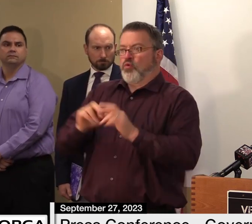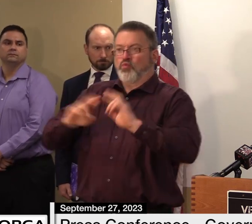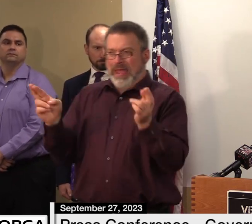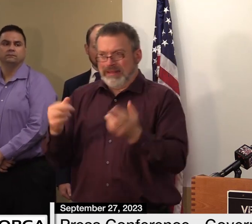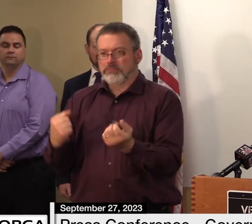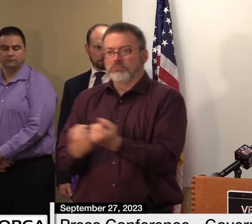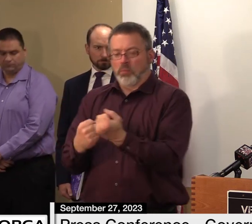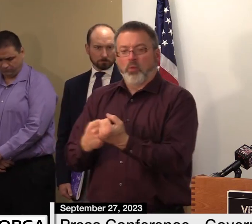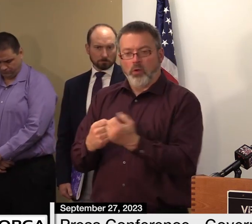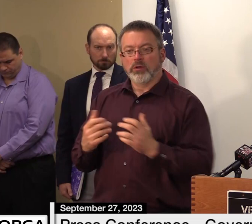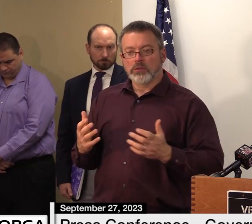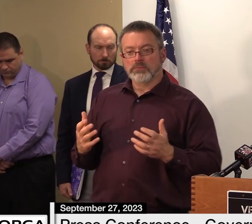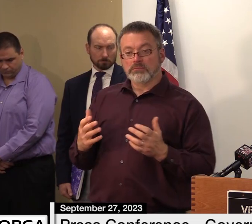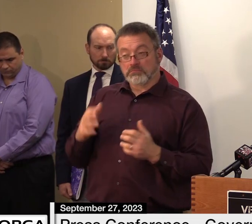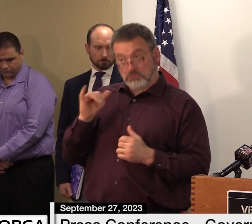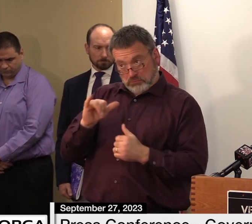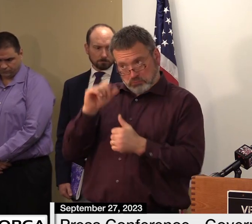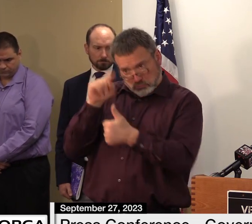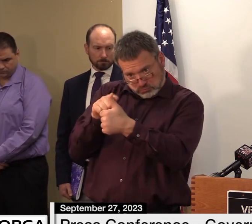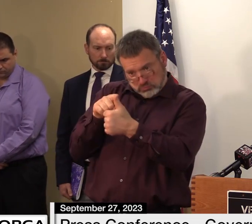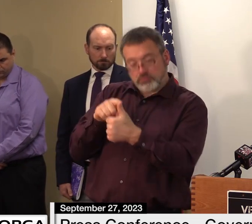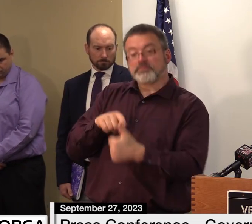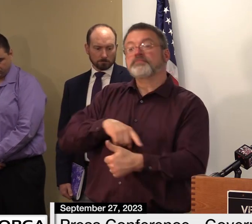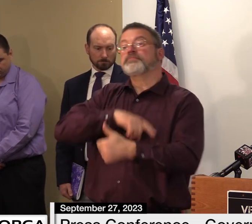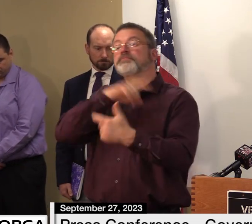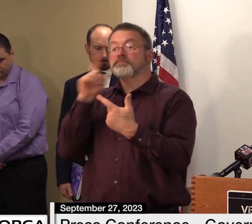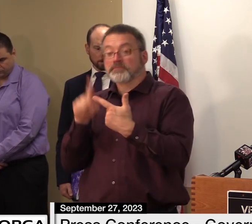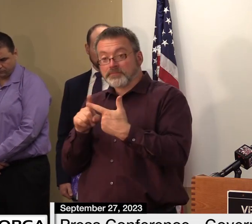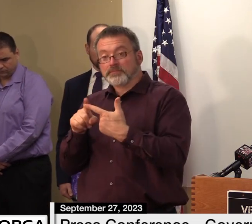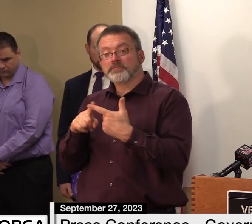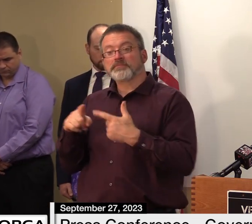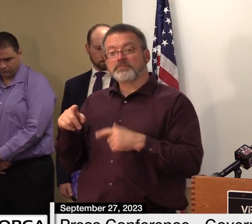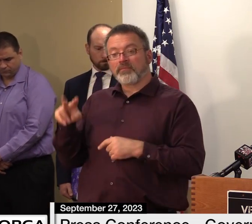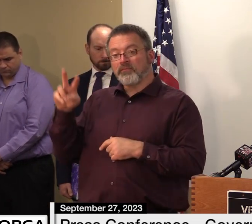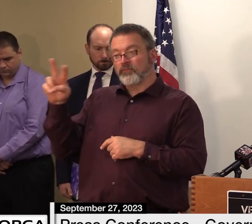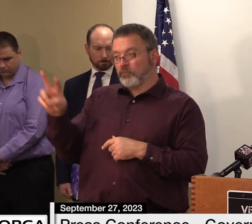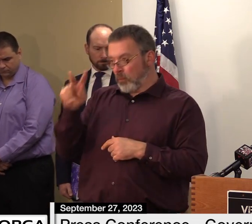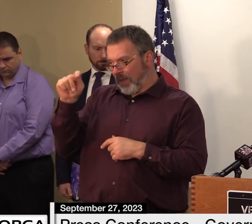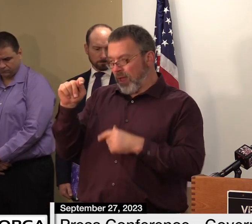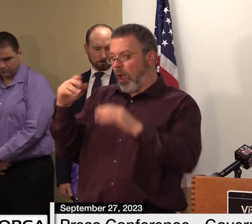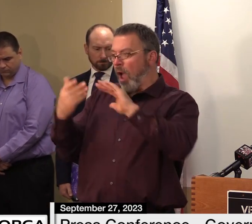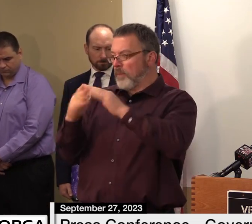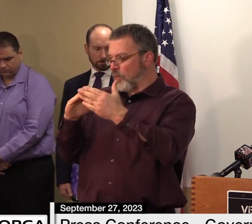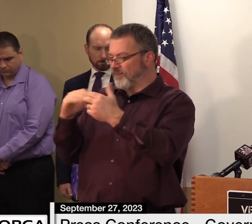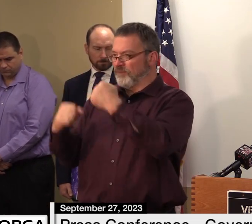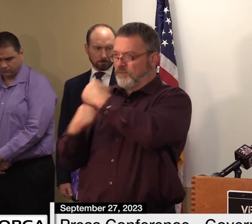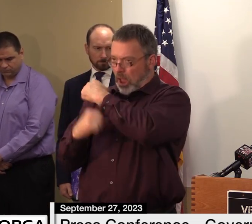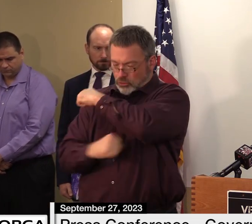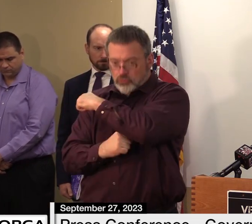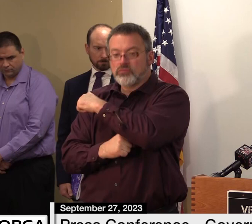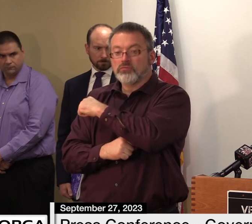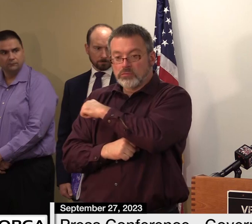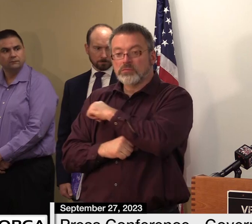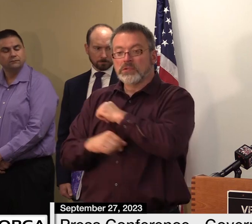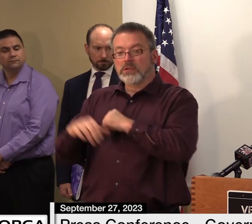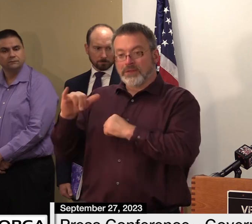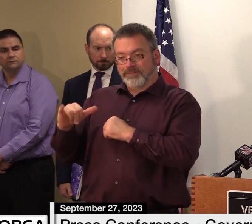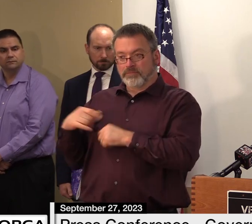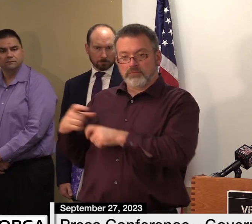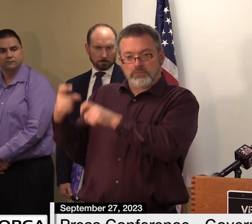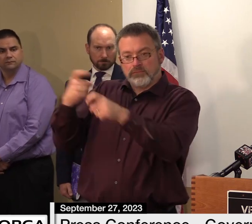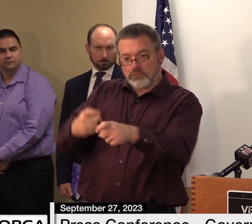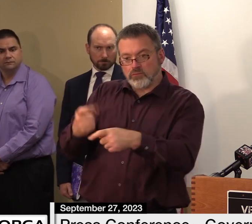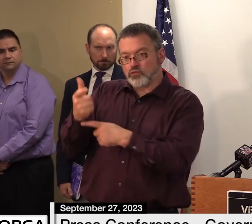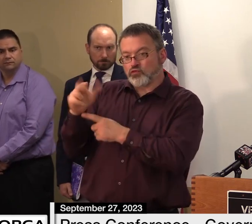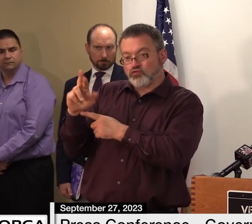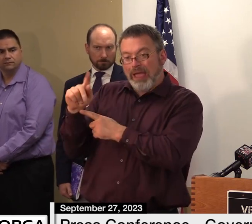is one avenue. Also, the Vermont Community Foundation has a granting program for farmers and producers.